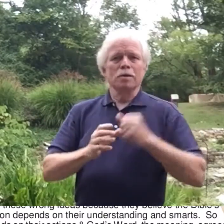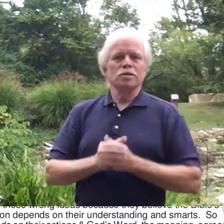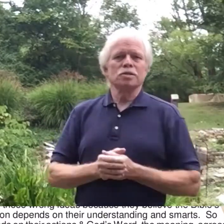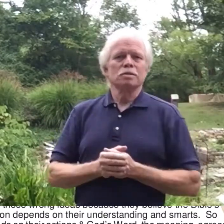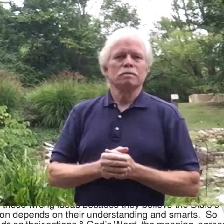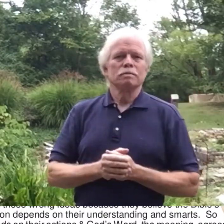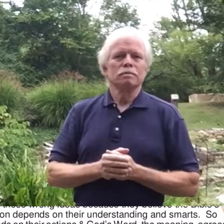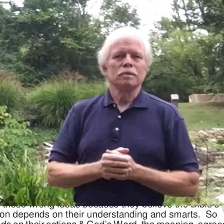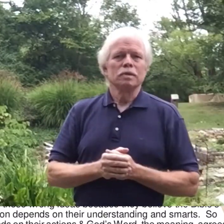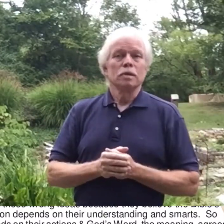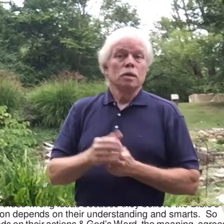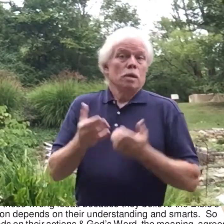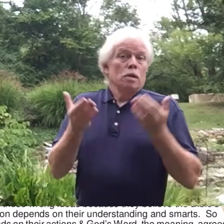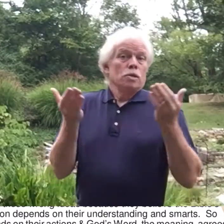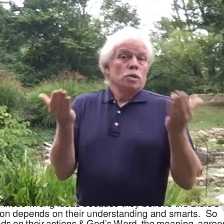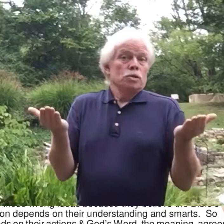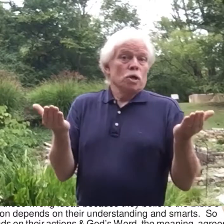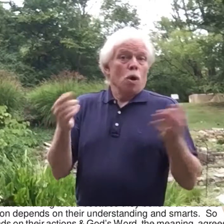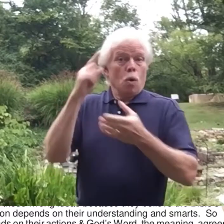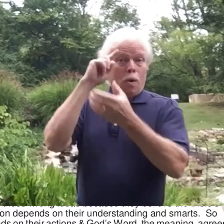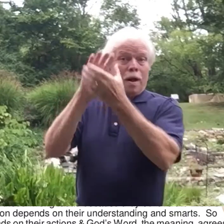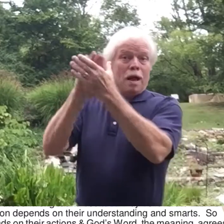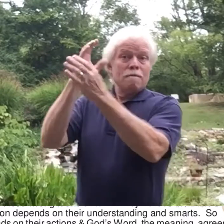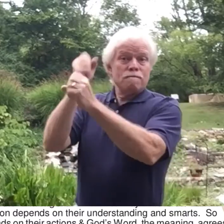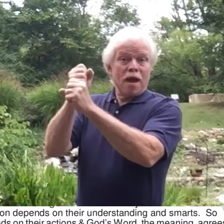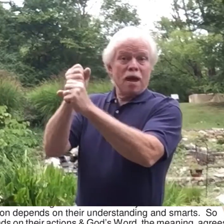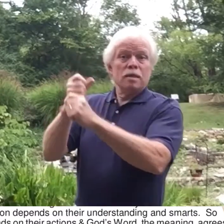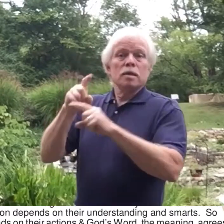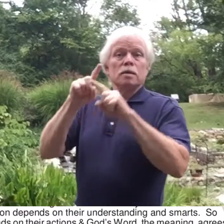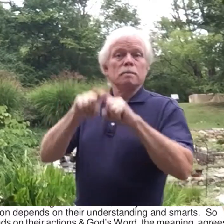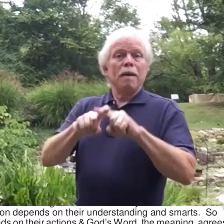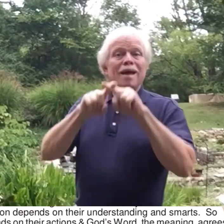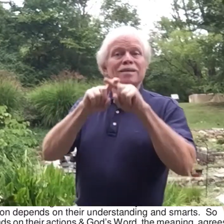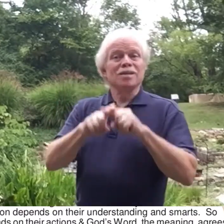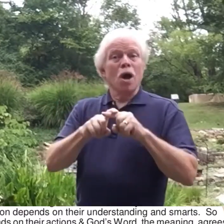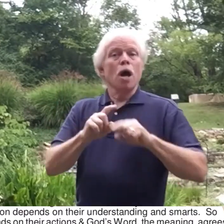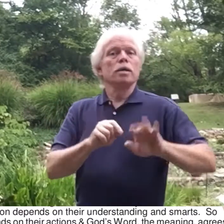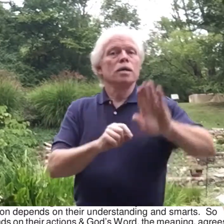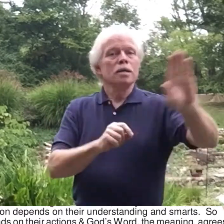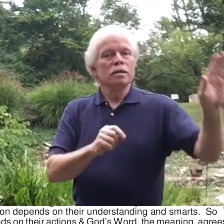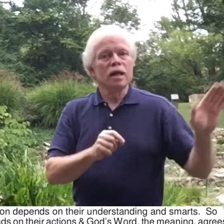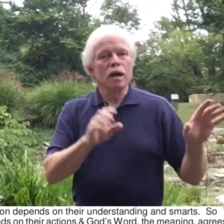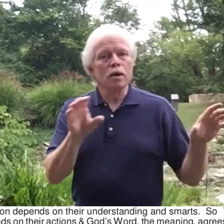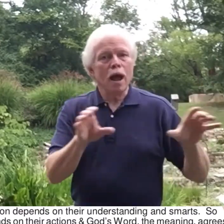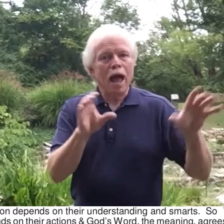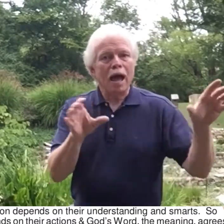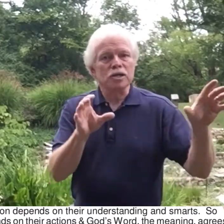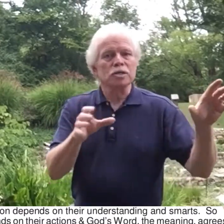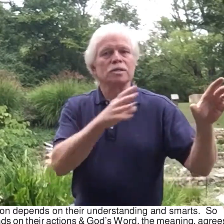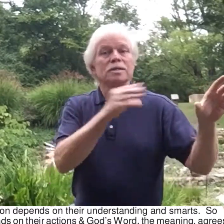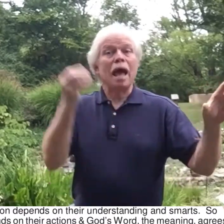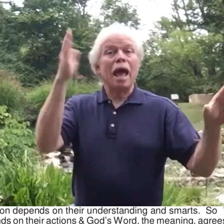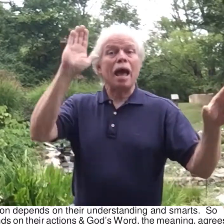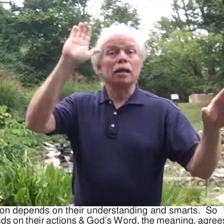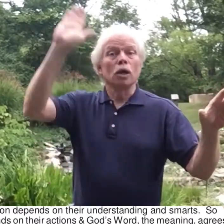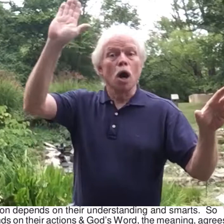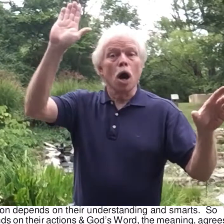smarts. So faith depends on their actions, and